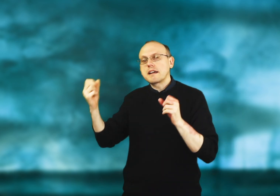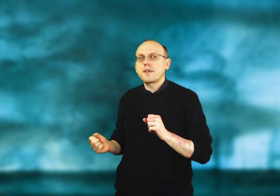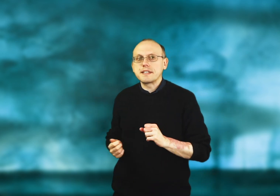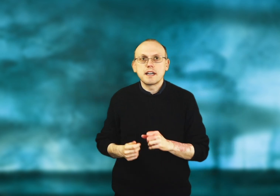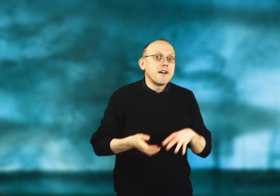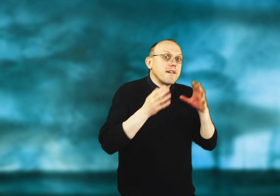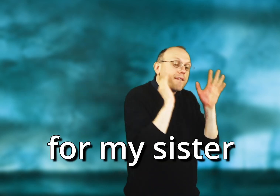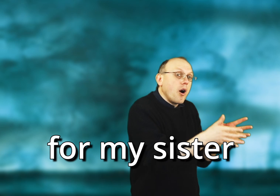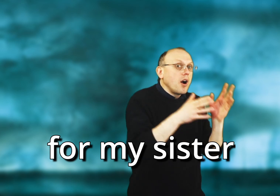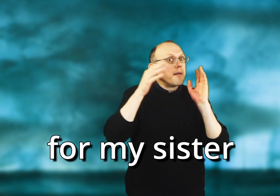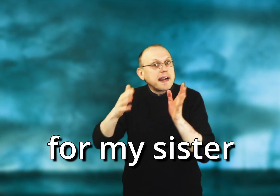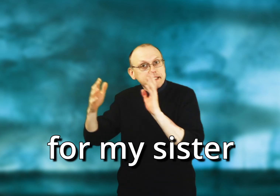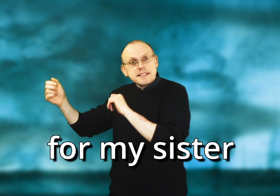phrase. For my sister.